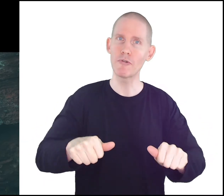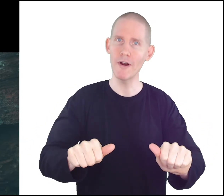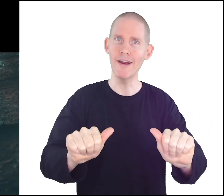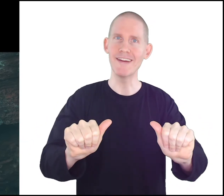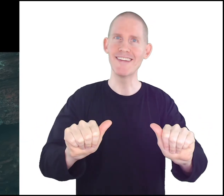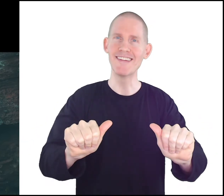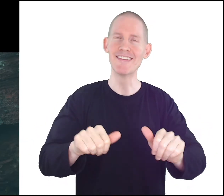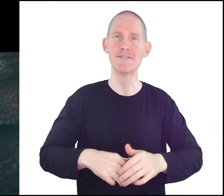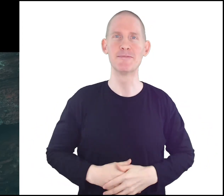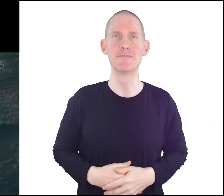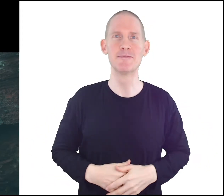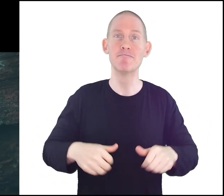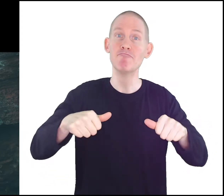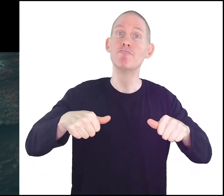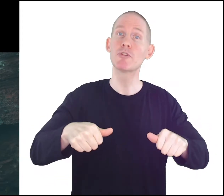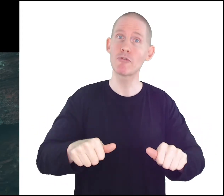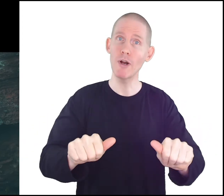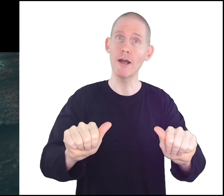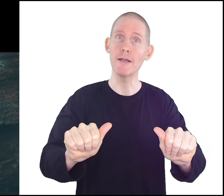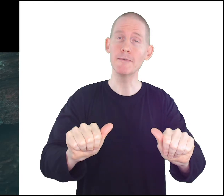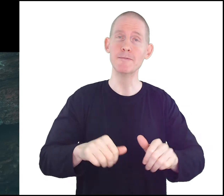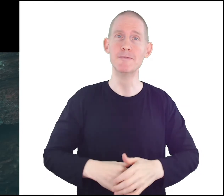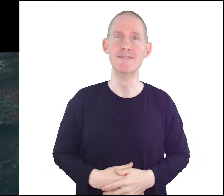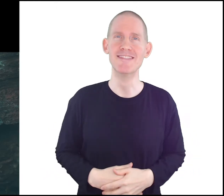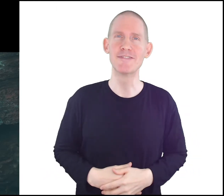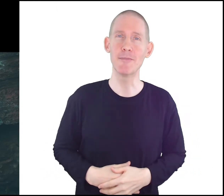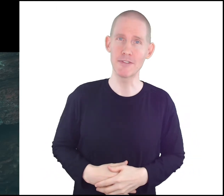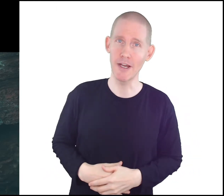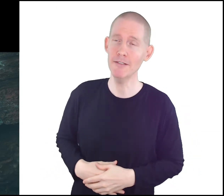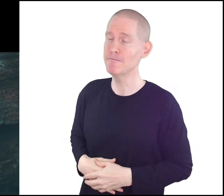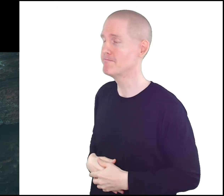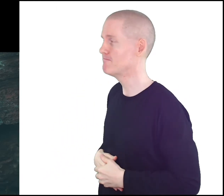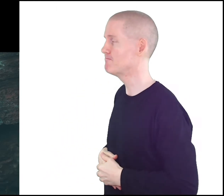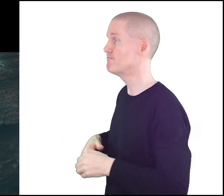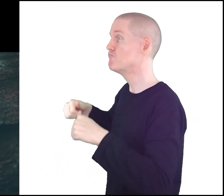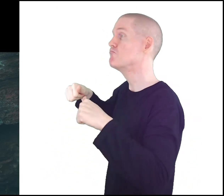Try. Try. From the side.